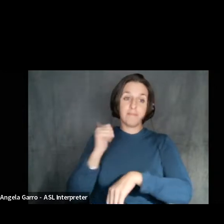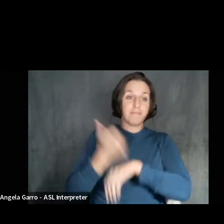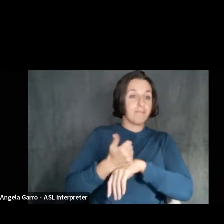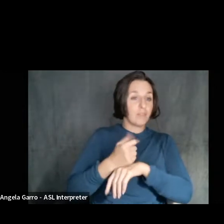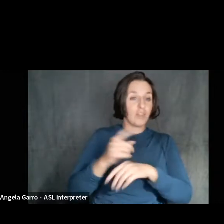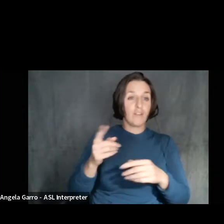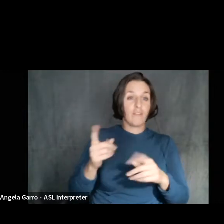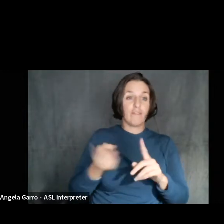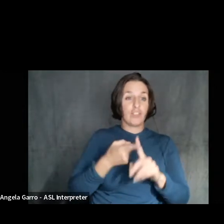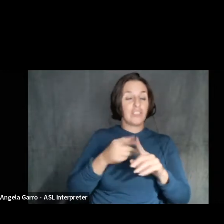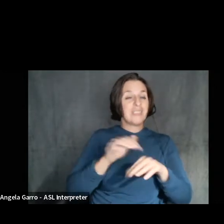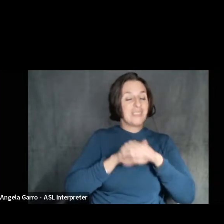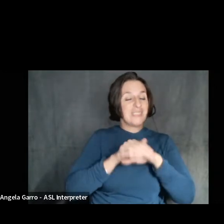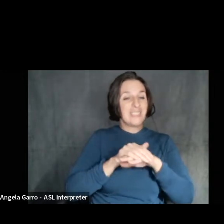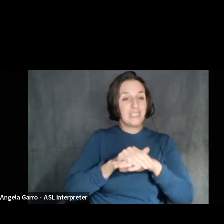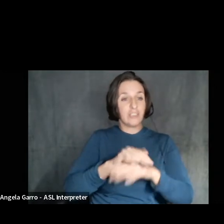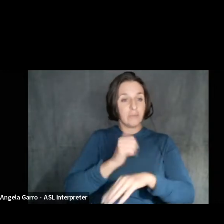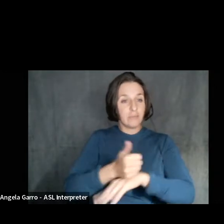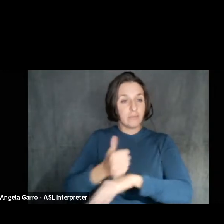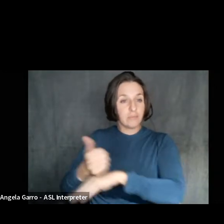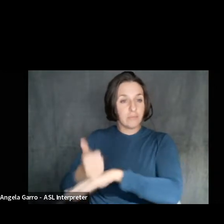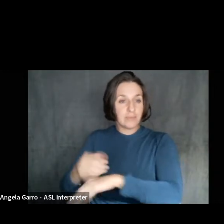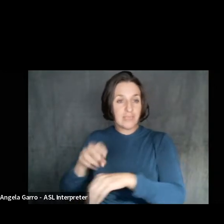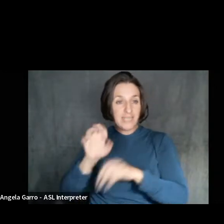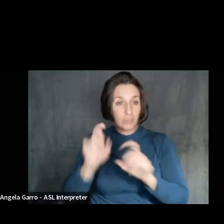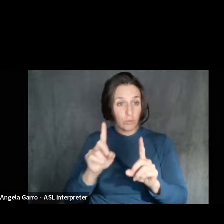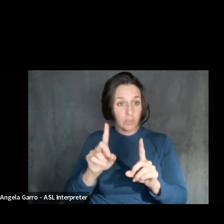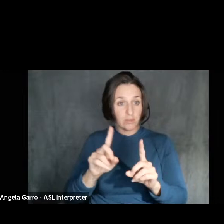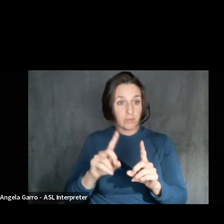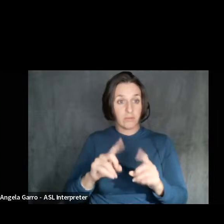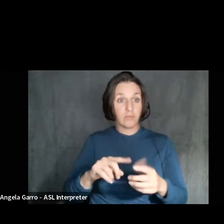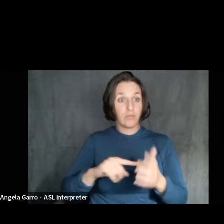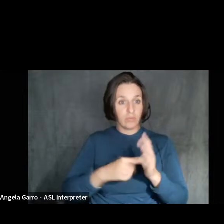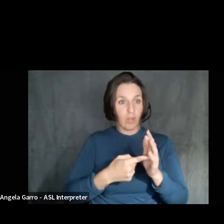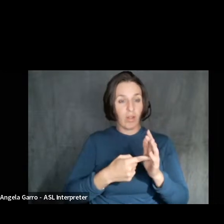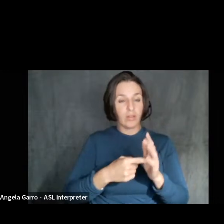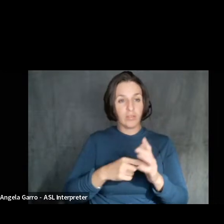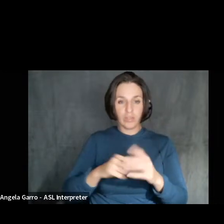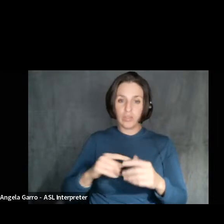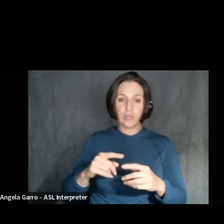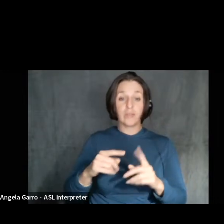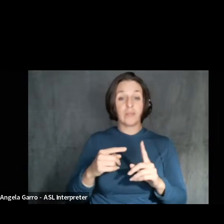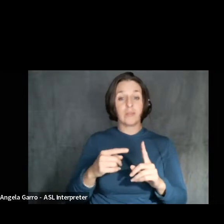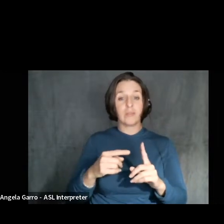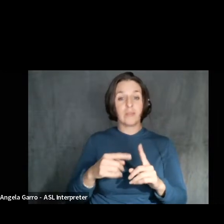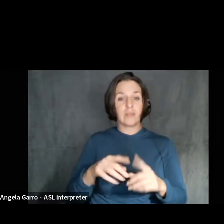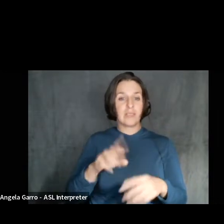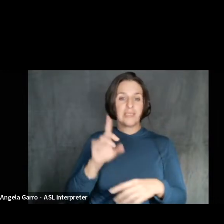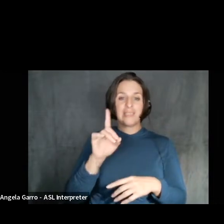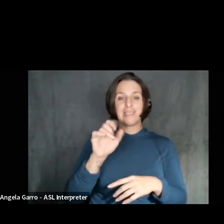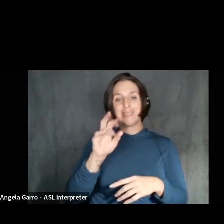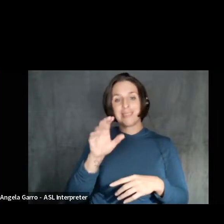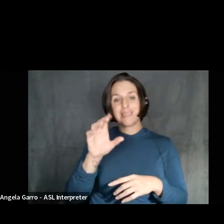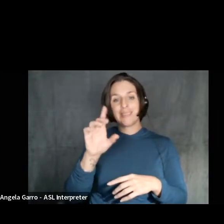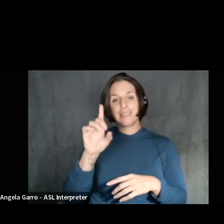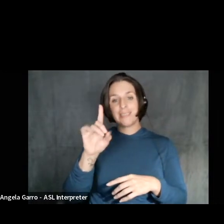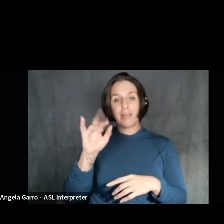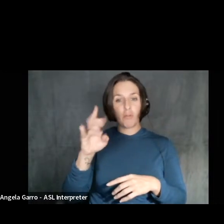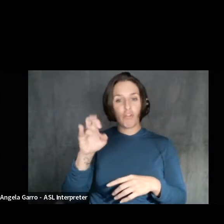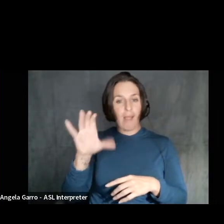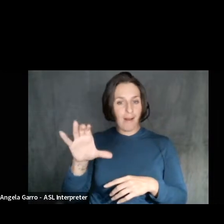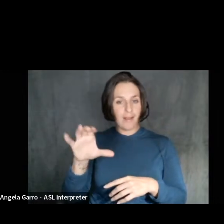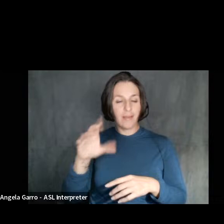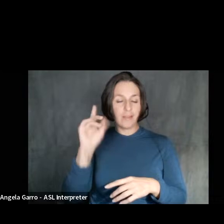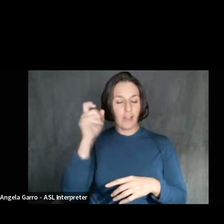America, education has been regarded as the bulwark of a democratic government, as the best guarantee